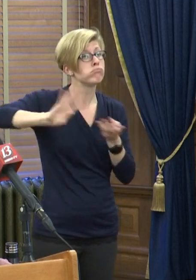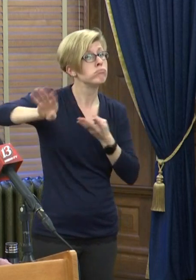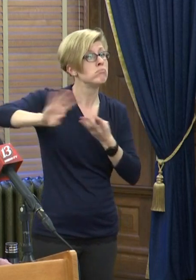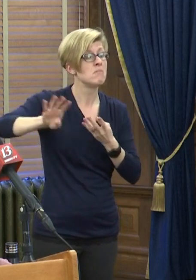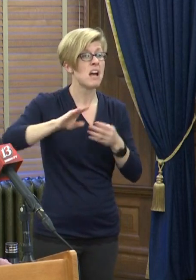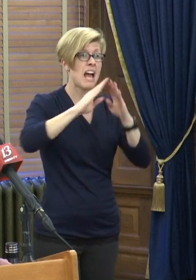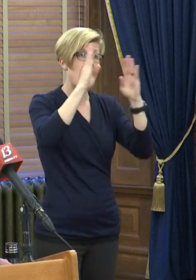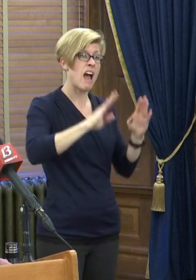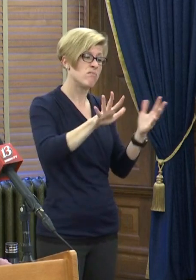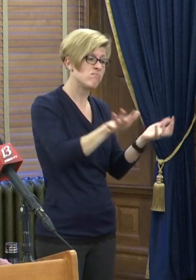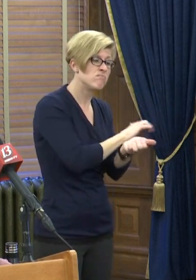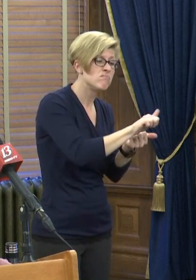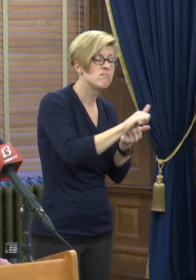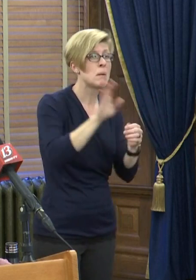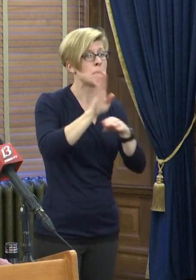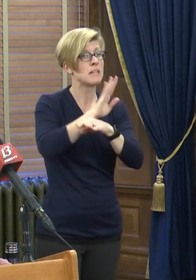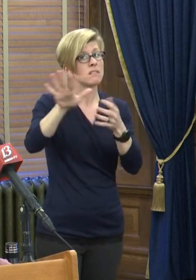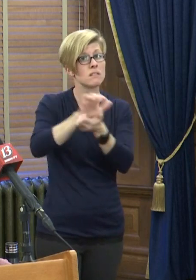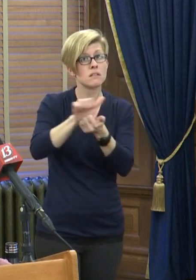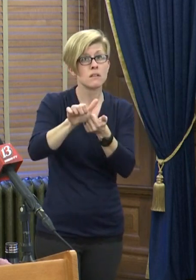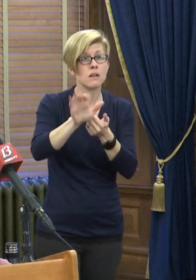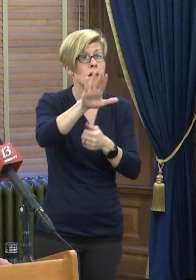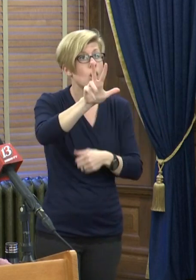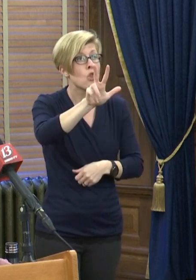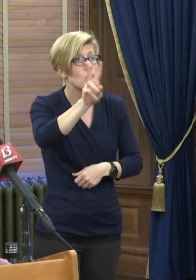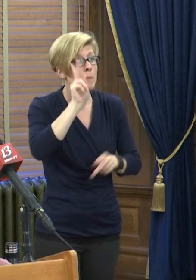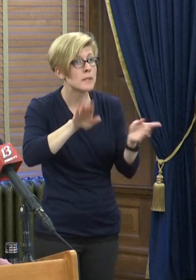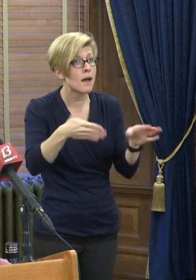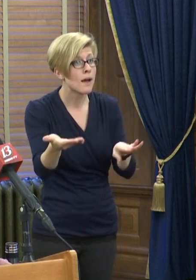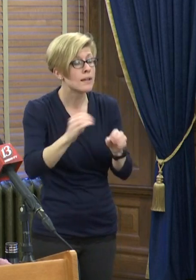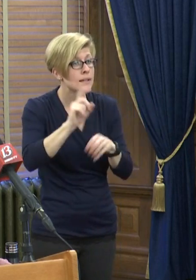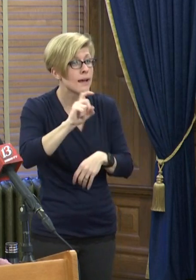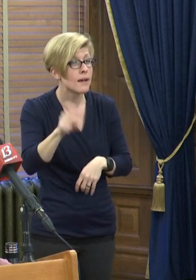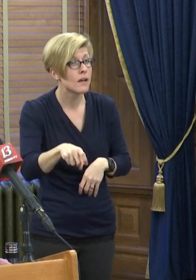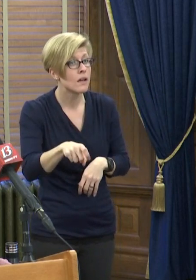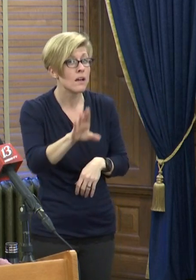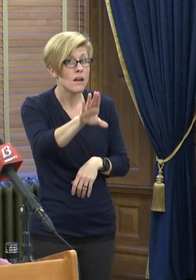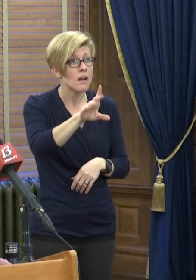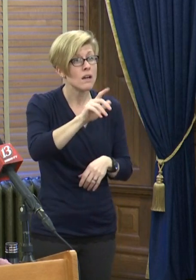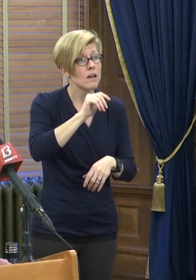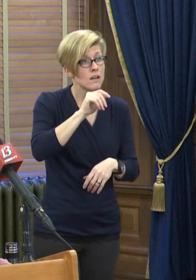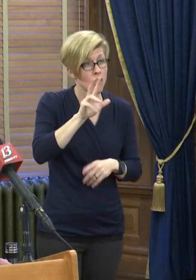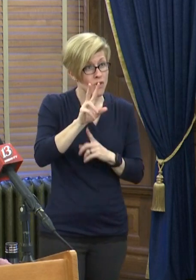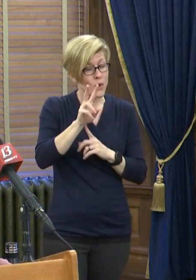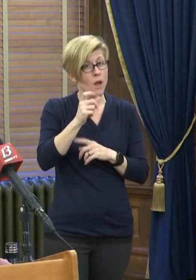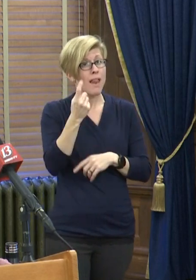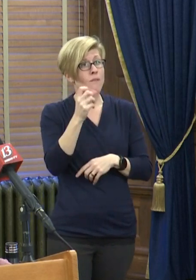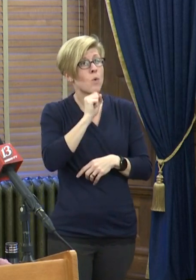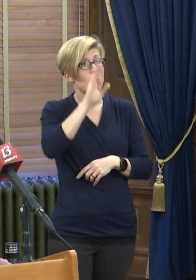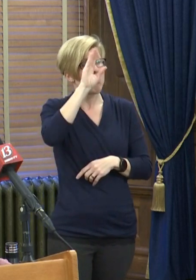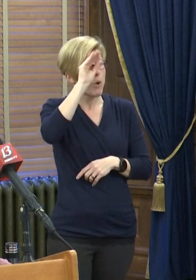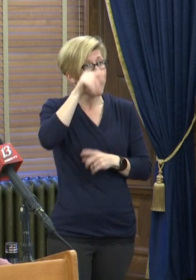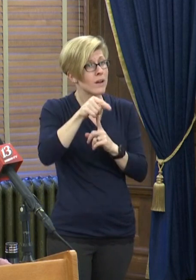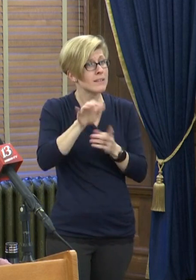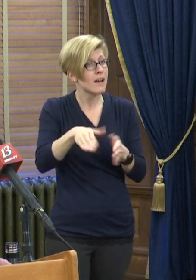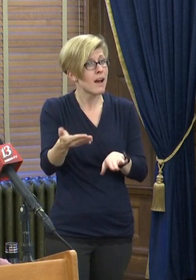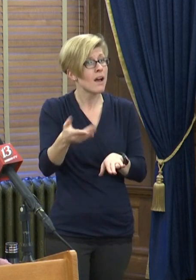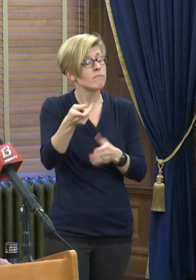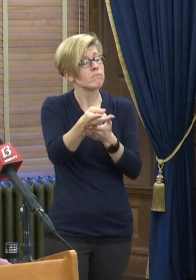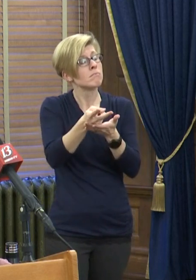businesses. 32 people died, including an 11-year-old boy who froze to death in his bed.